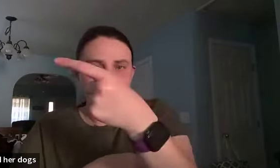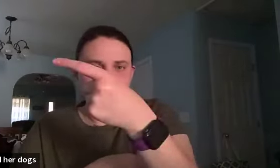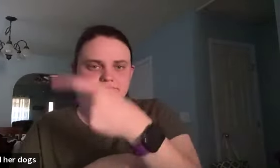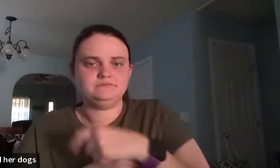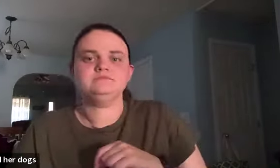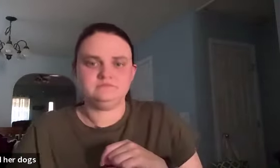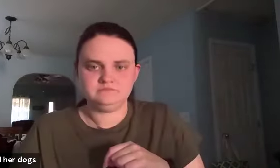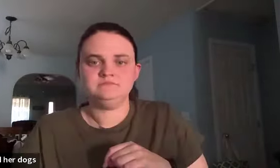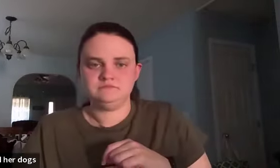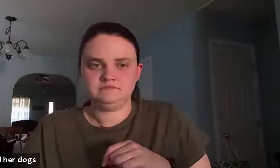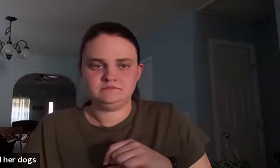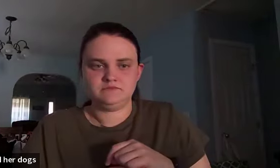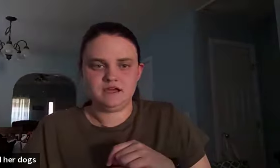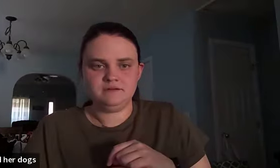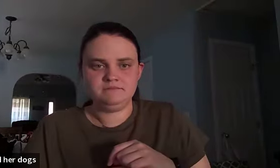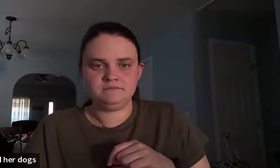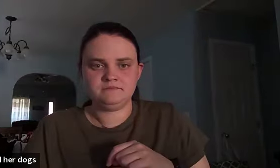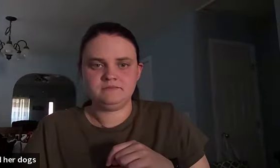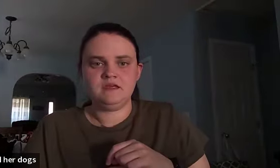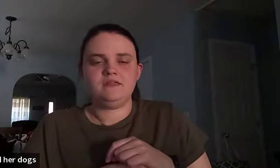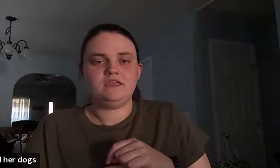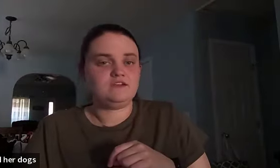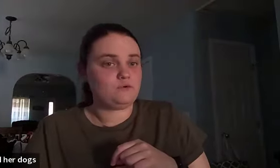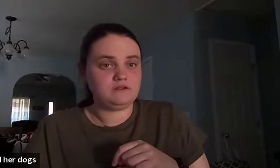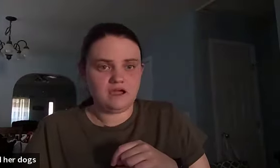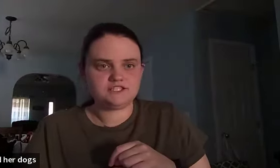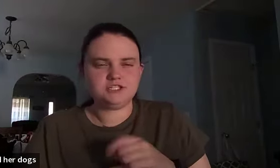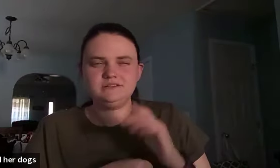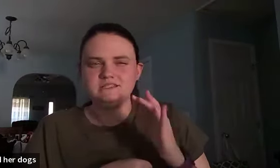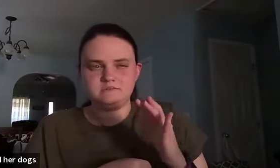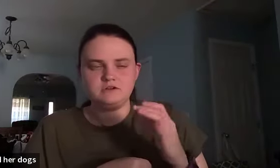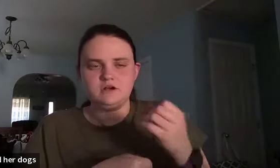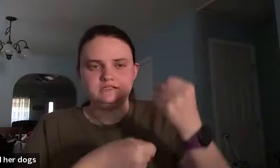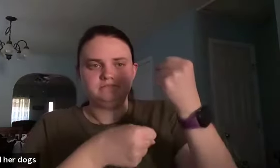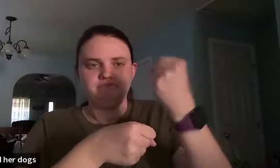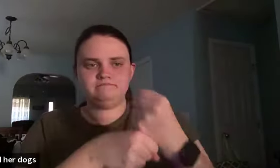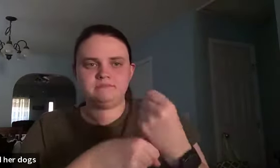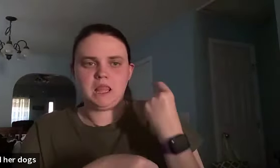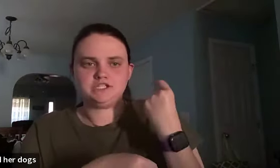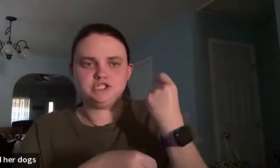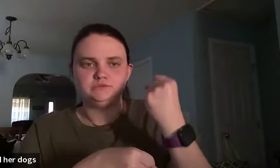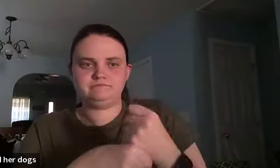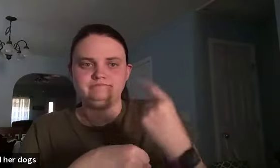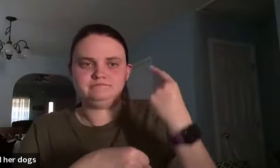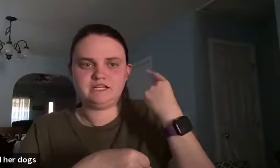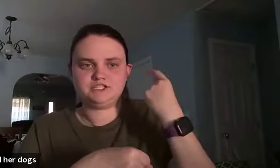Next year. Okay. Then for last year, similar concept. Last year, last